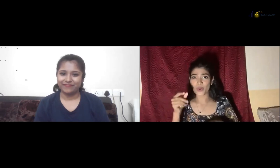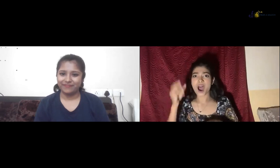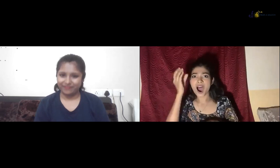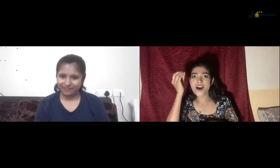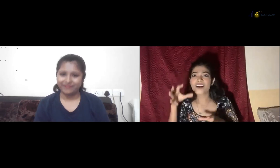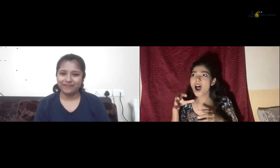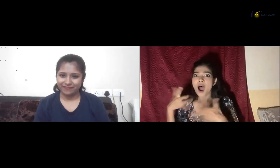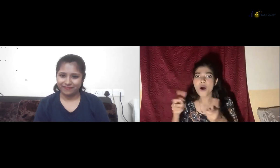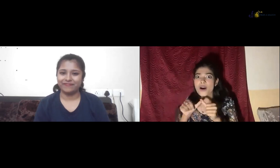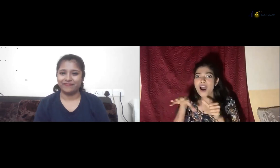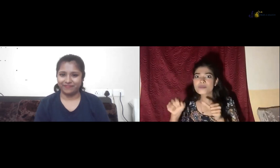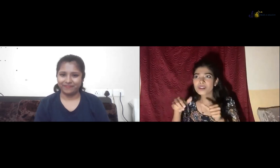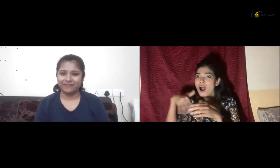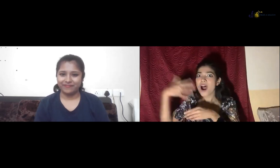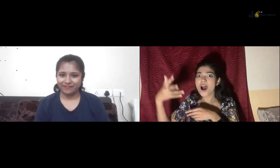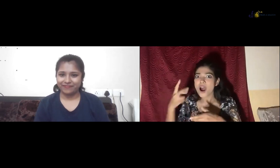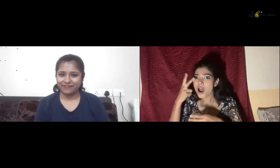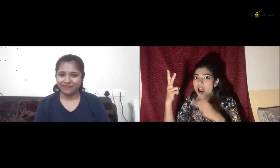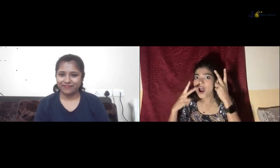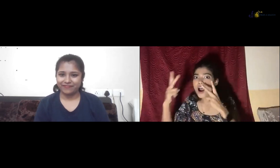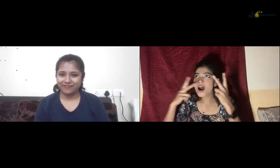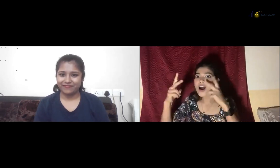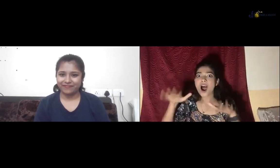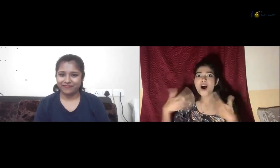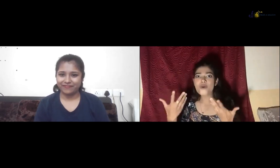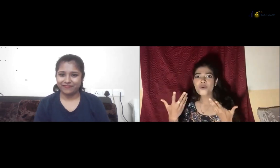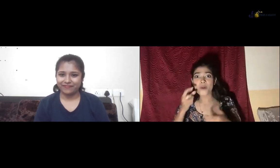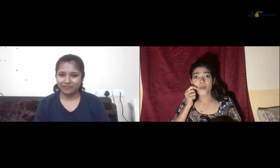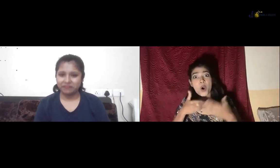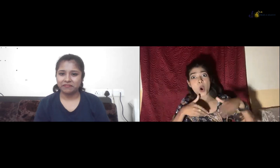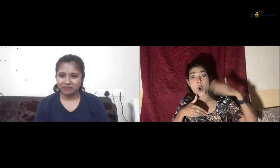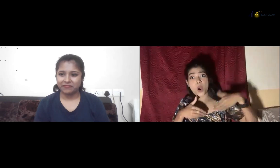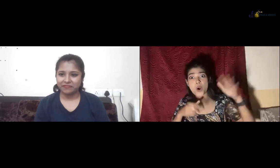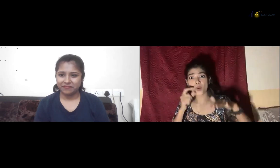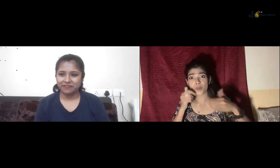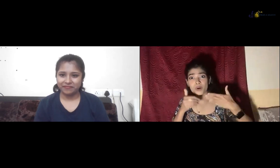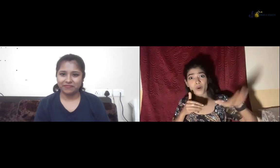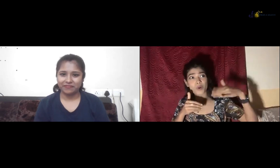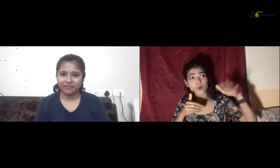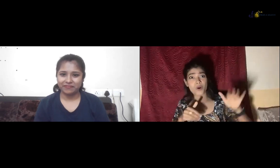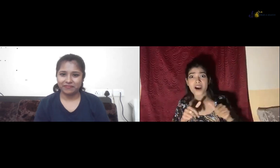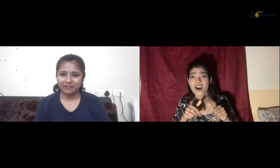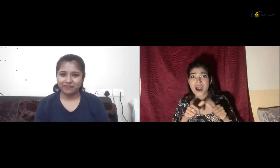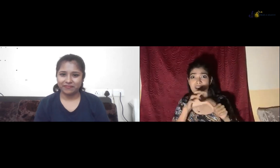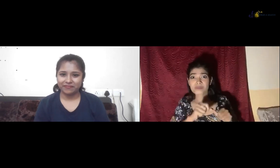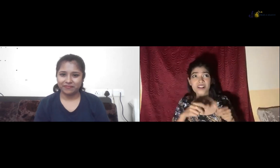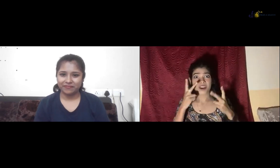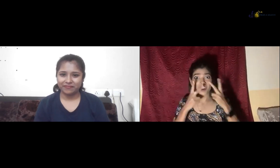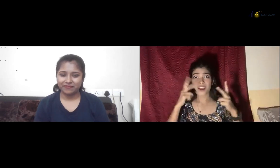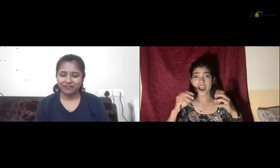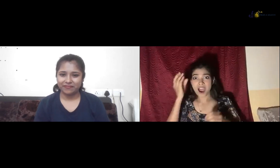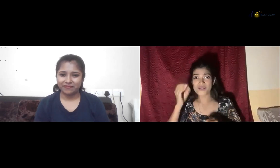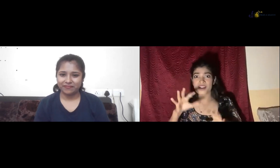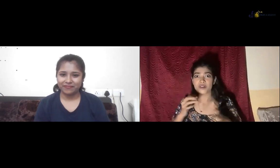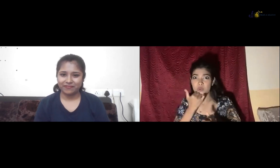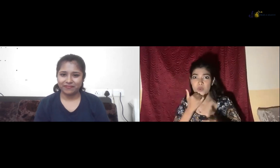So if women will not go outside, how they will access all of the things, how they will got to know. If